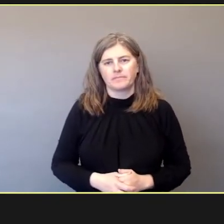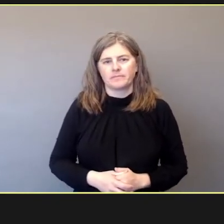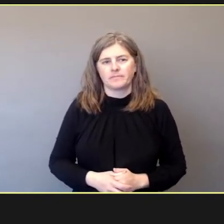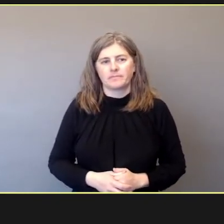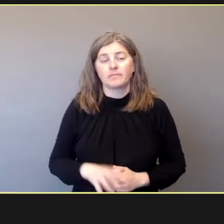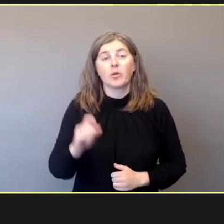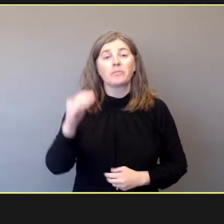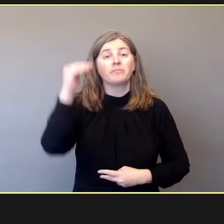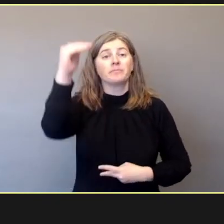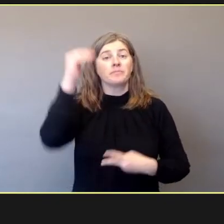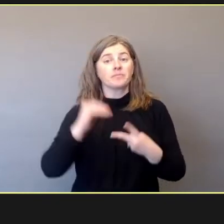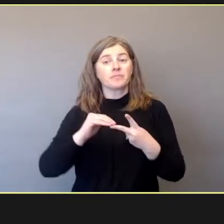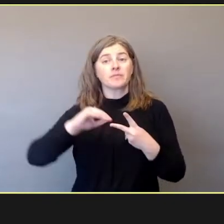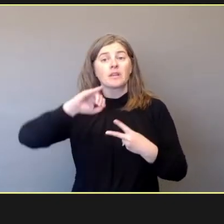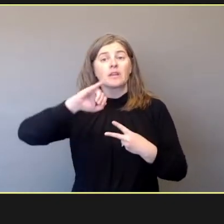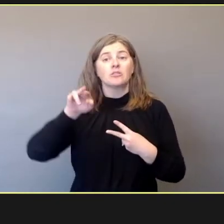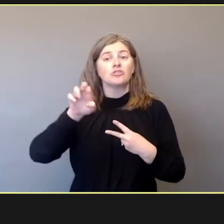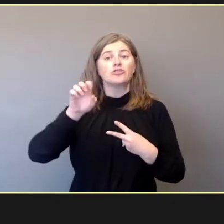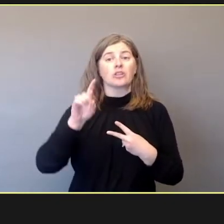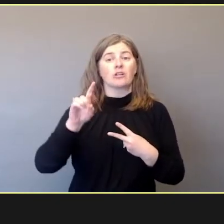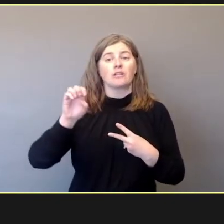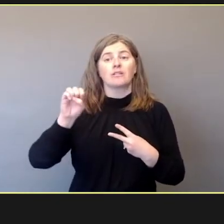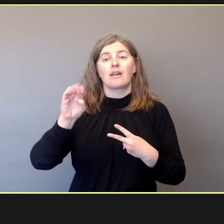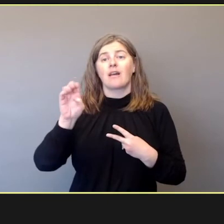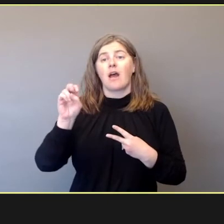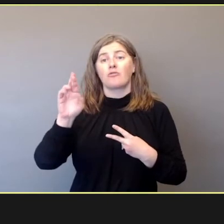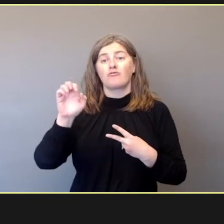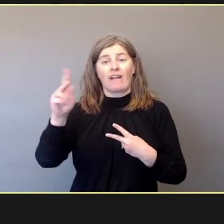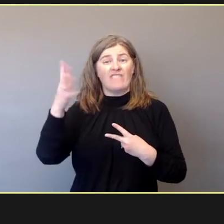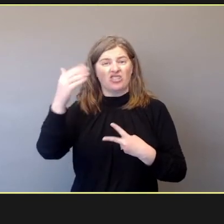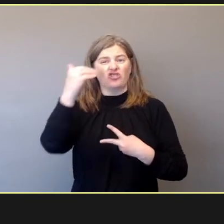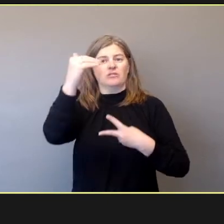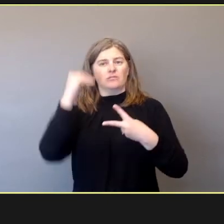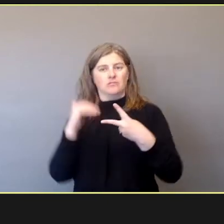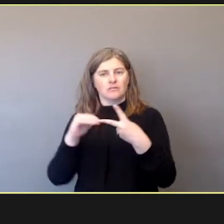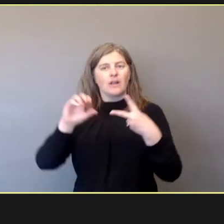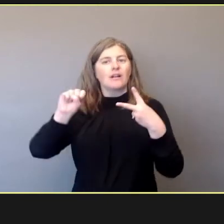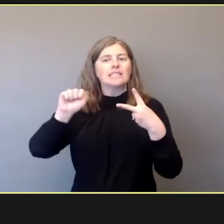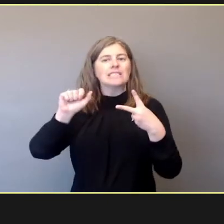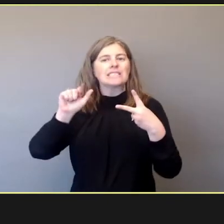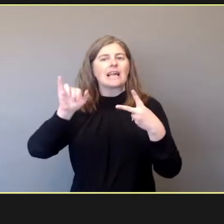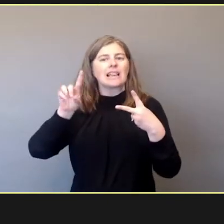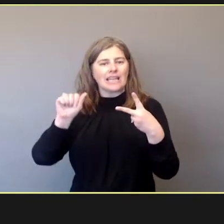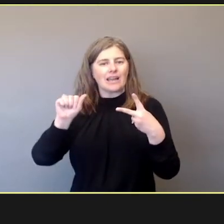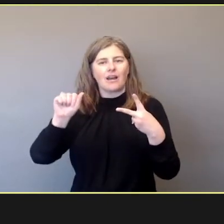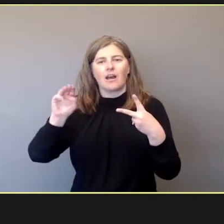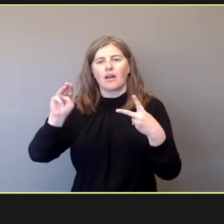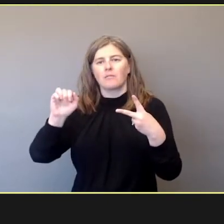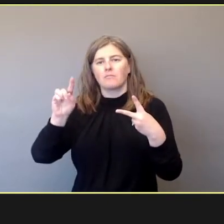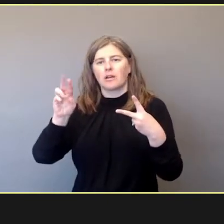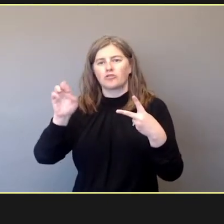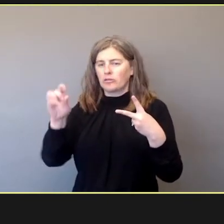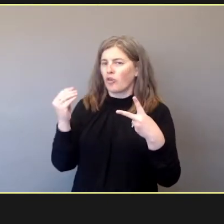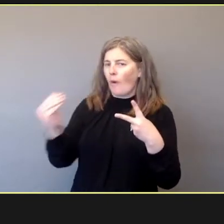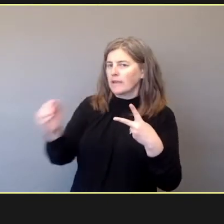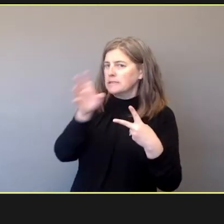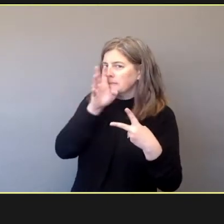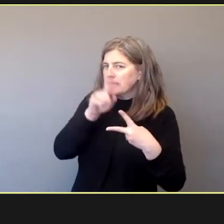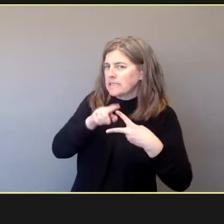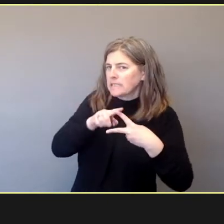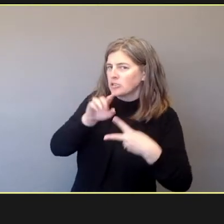Okay, next we'll go to Jared, and after that, we'll go to Selena Madrid. Jared, you should be unmuted.